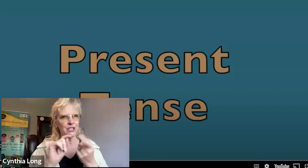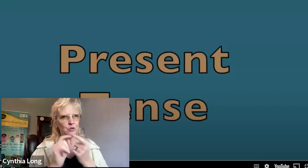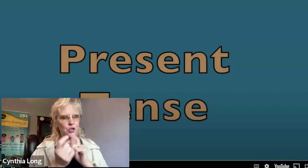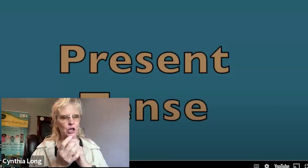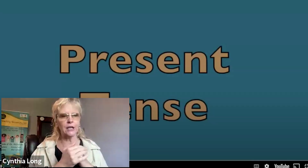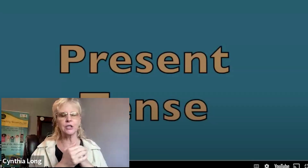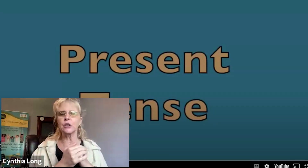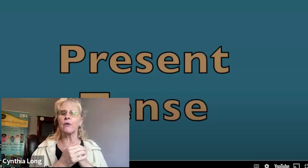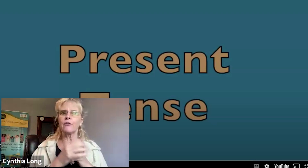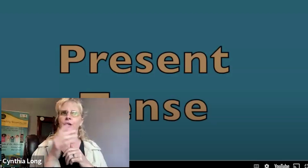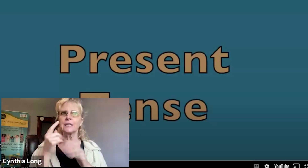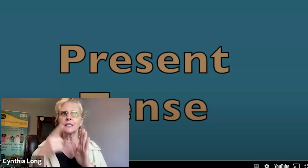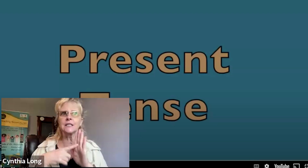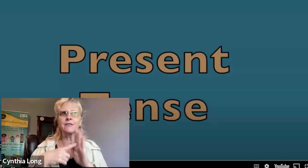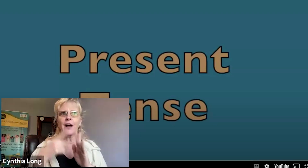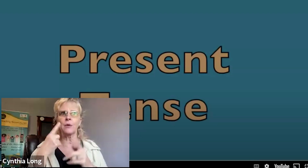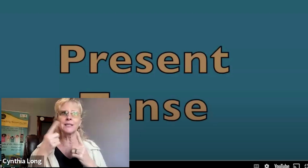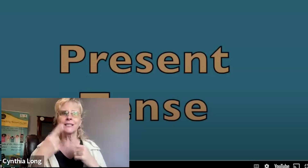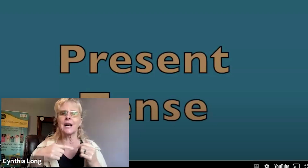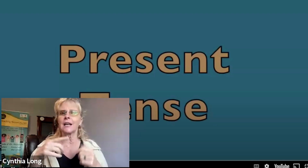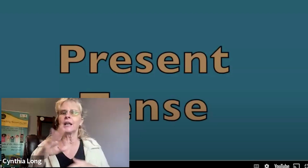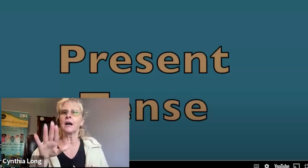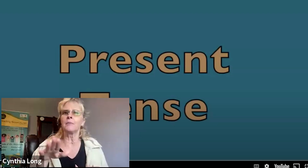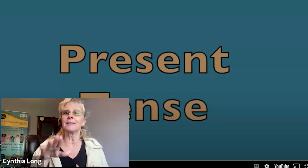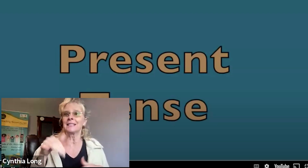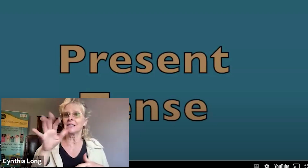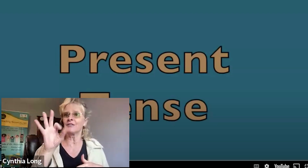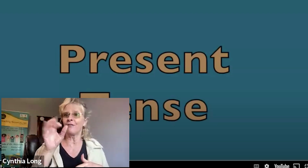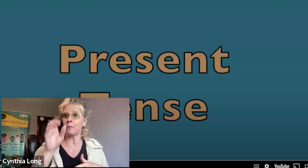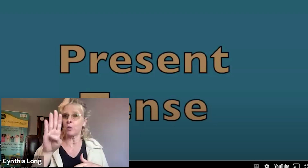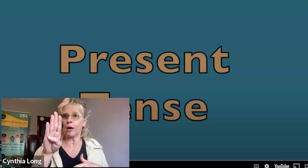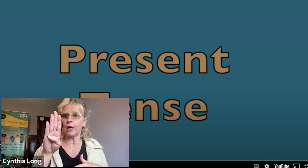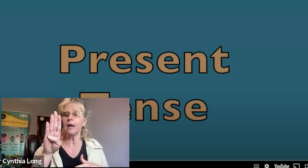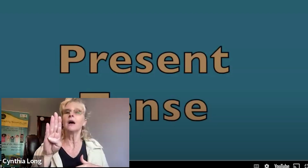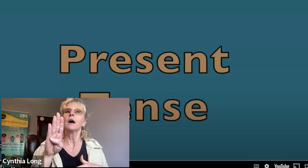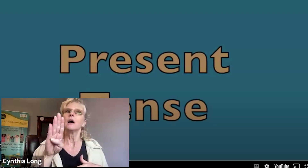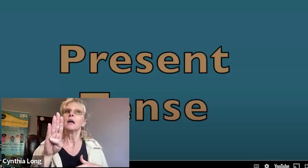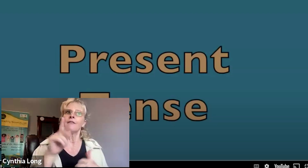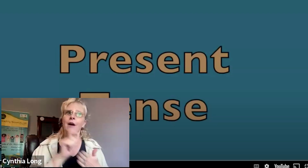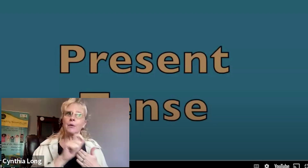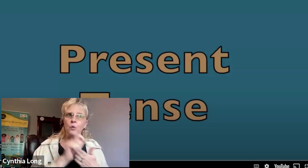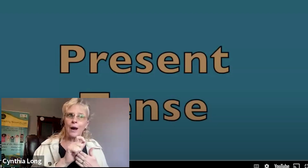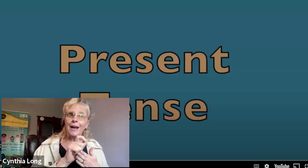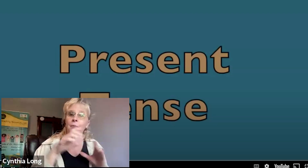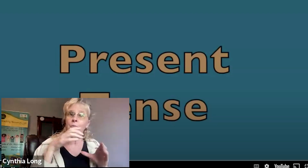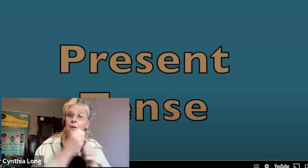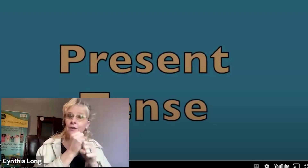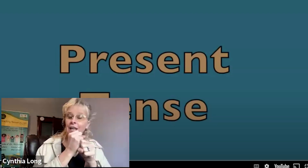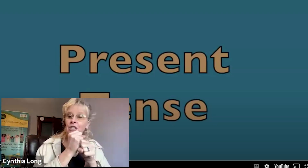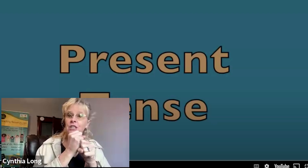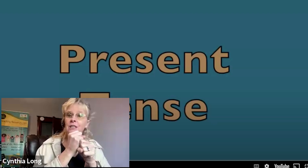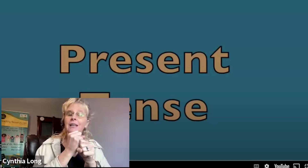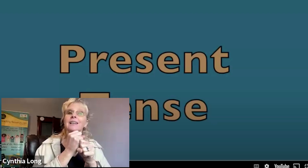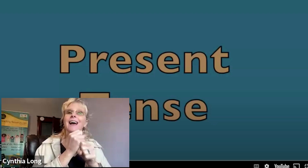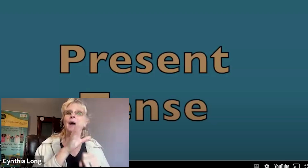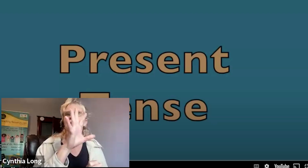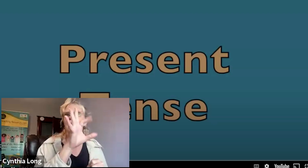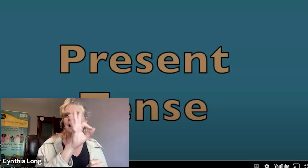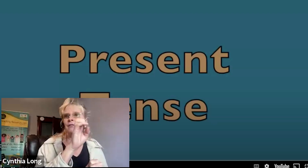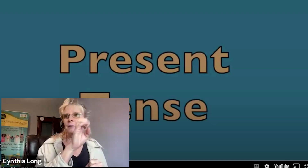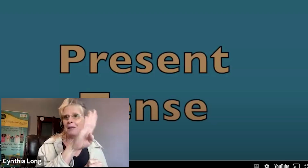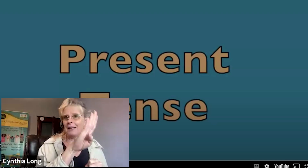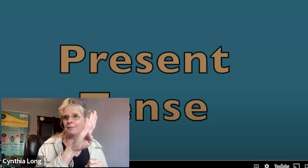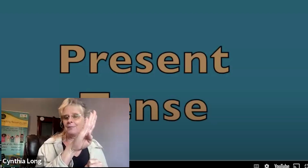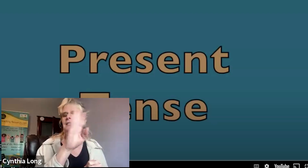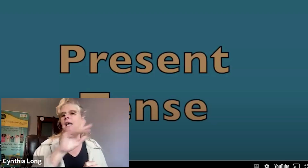are rules that do change. So for instance, if I was signing, this is February, if I were to write abbreviation, I